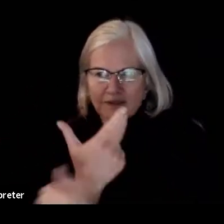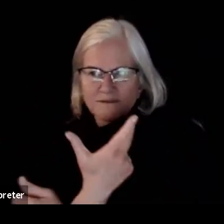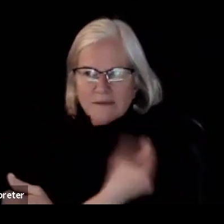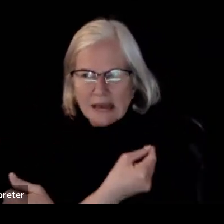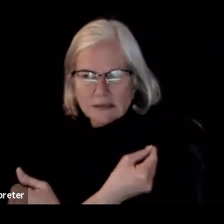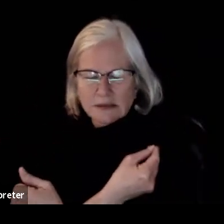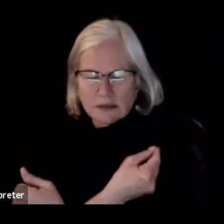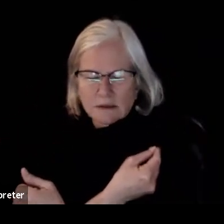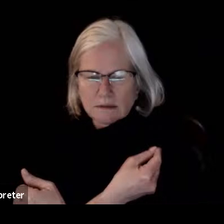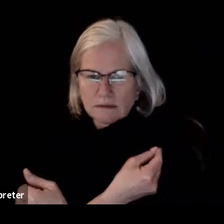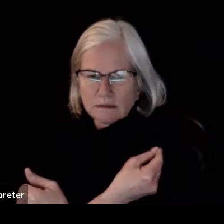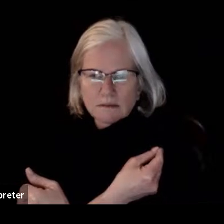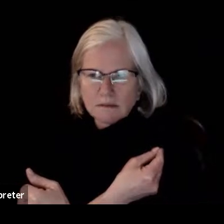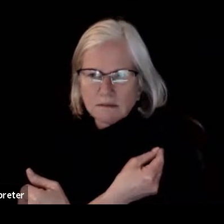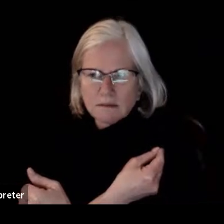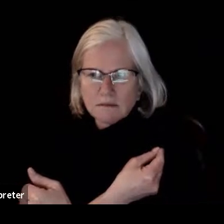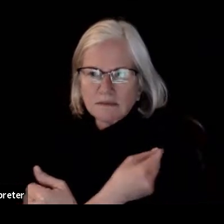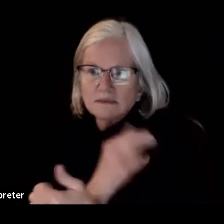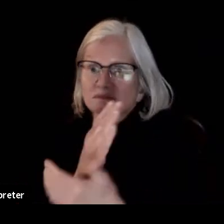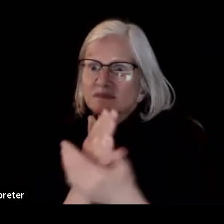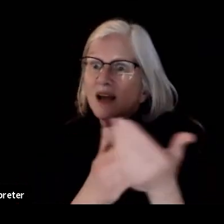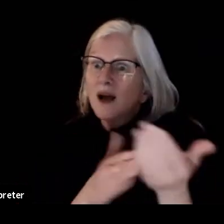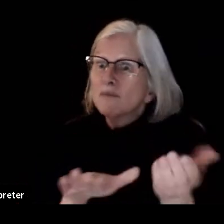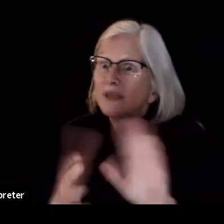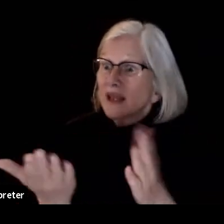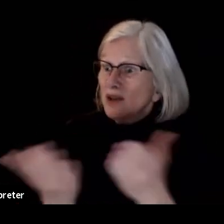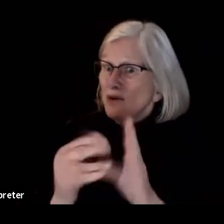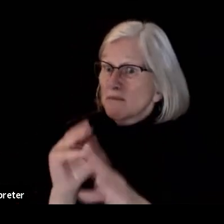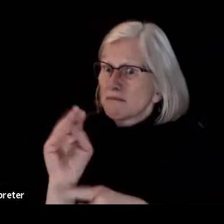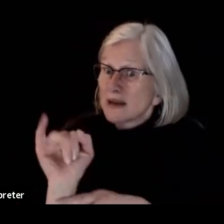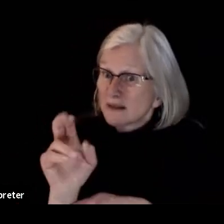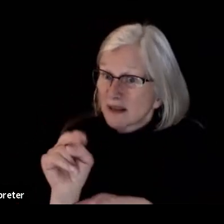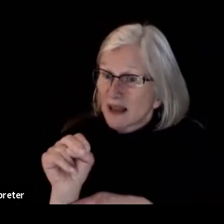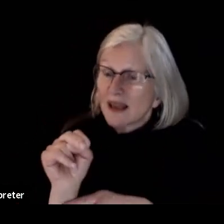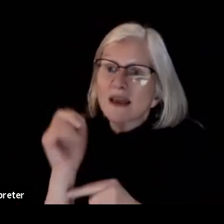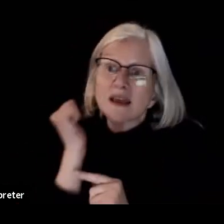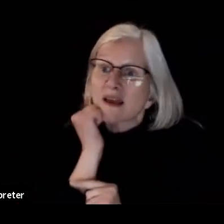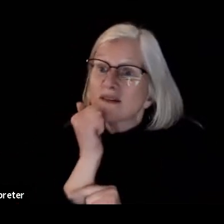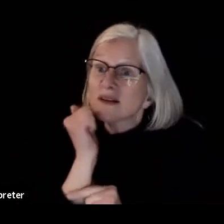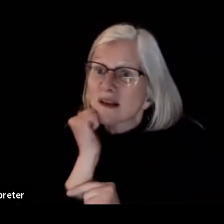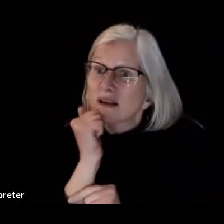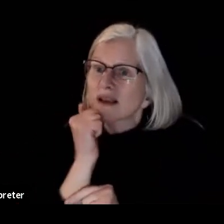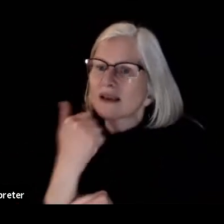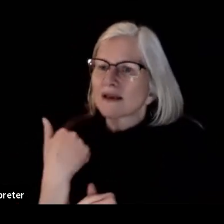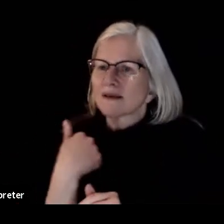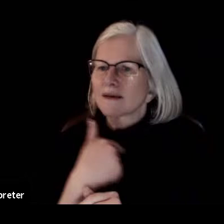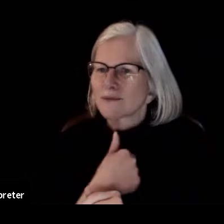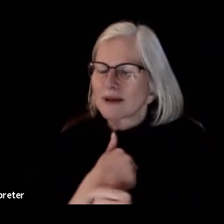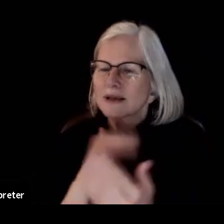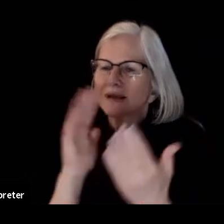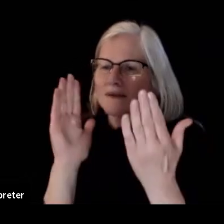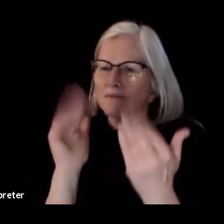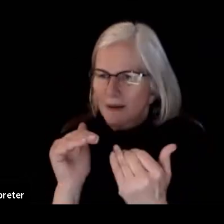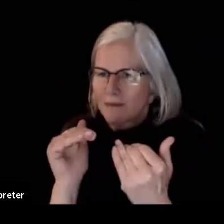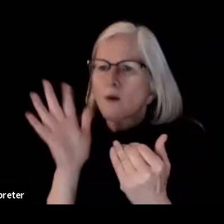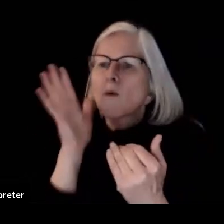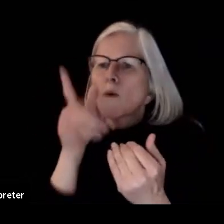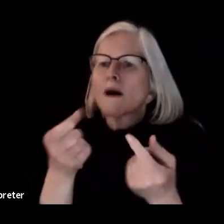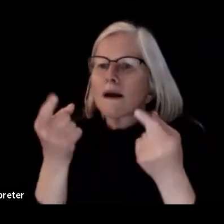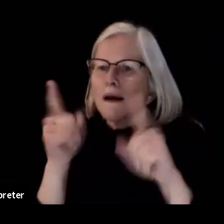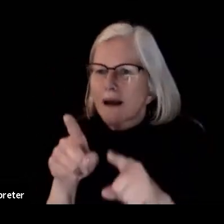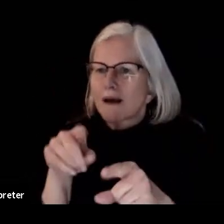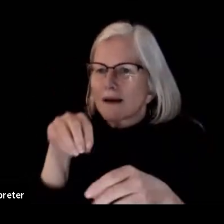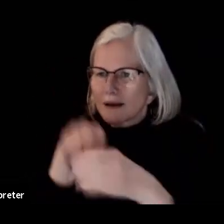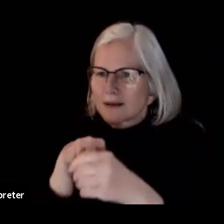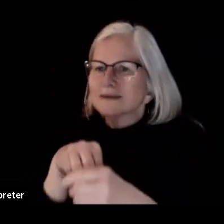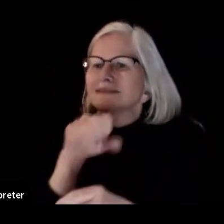of deaths in Minnesota every day that we expect that will occur in our elder population. And what